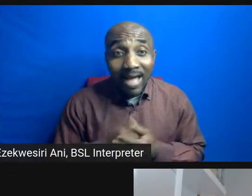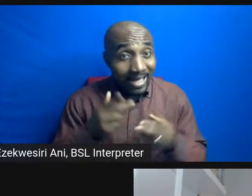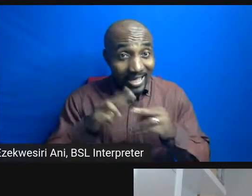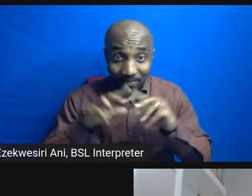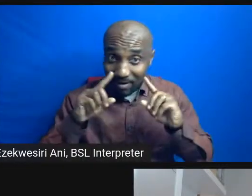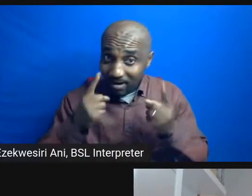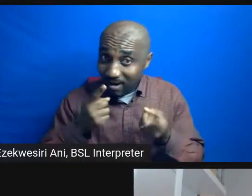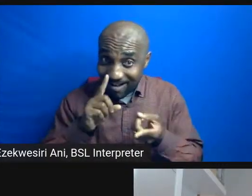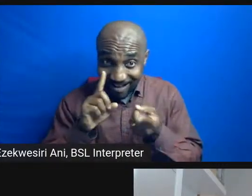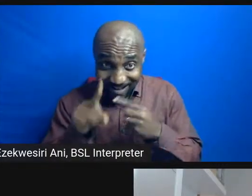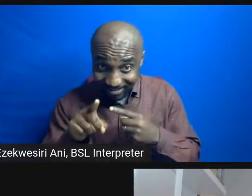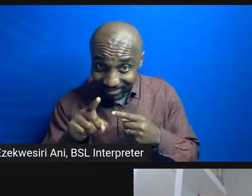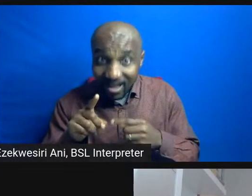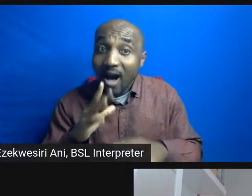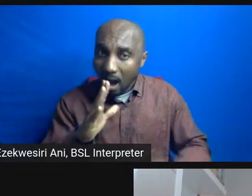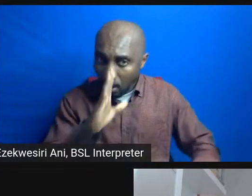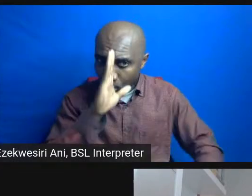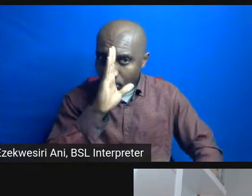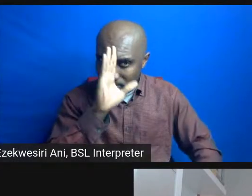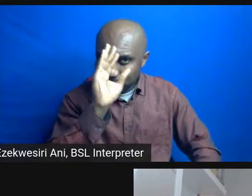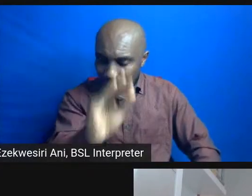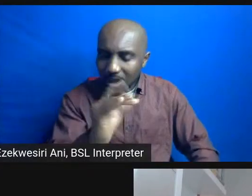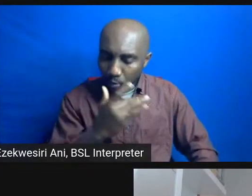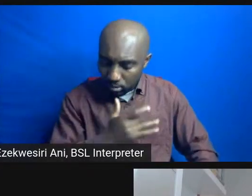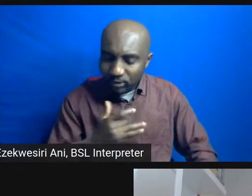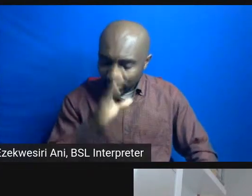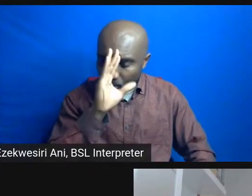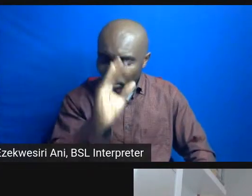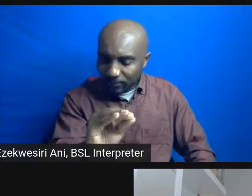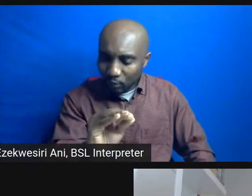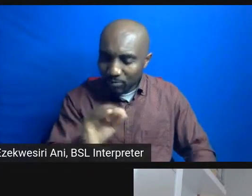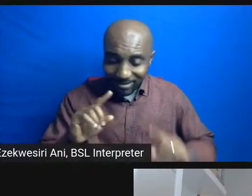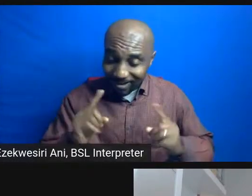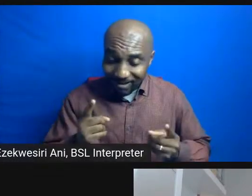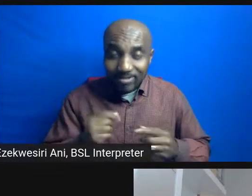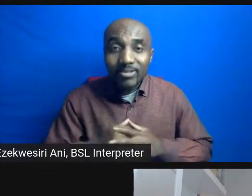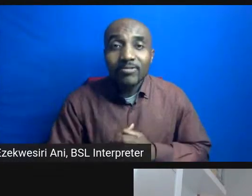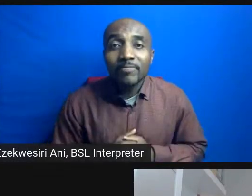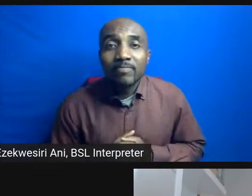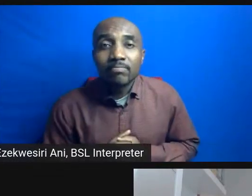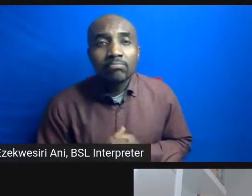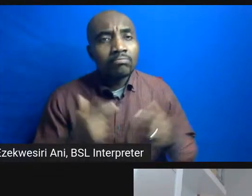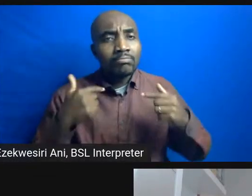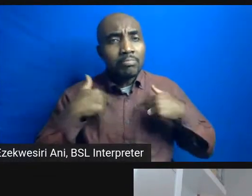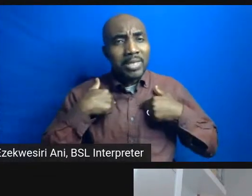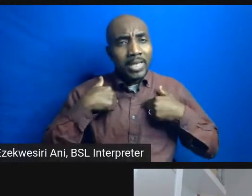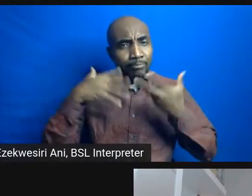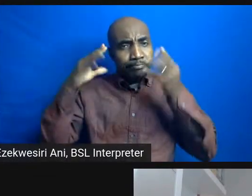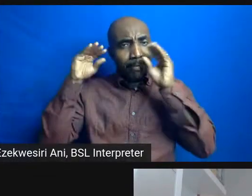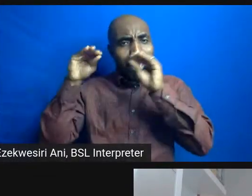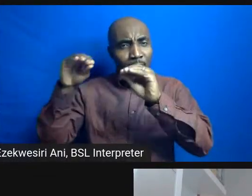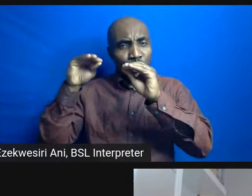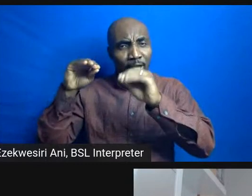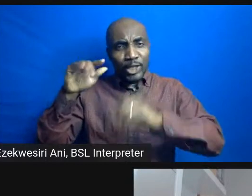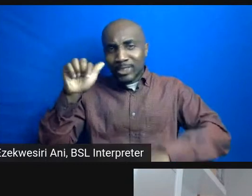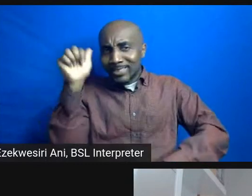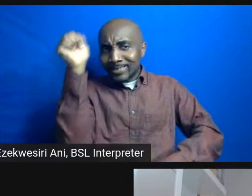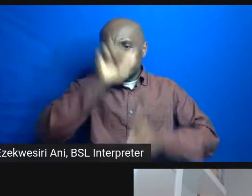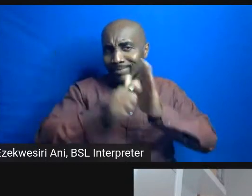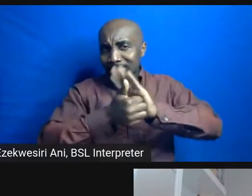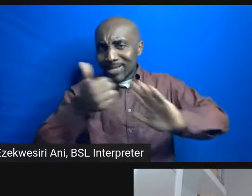will tell you that I don't have. I'm not an education specialist. However,